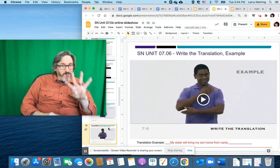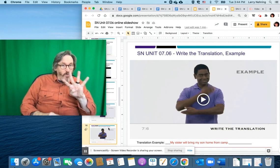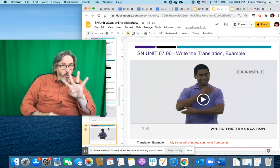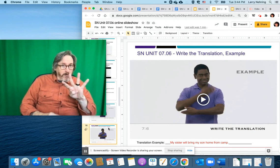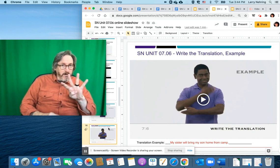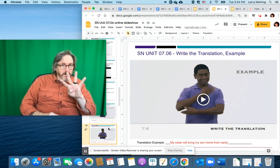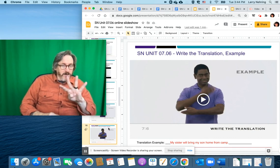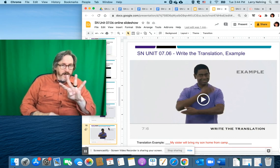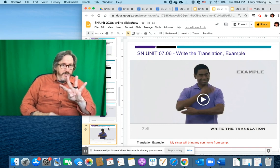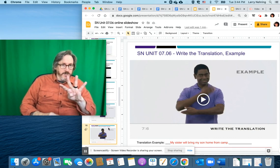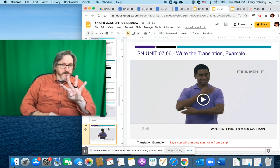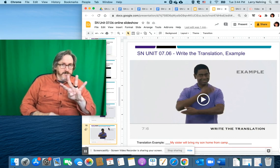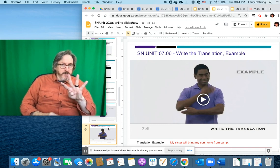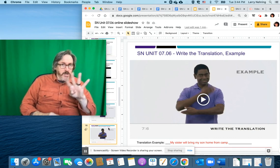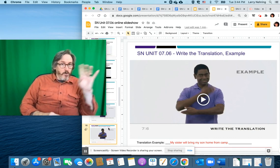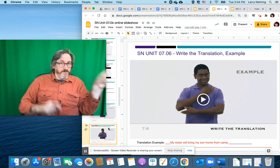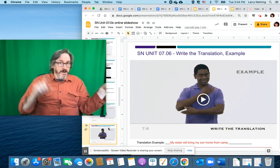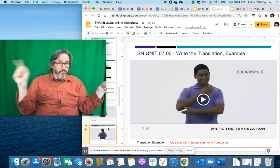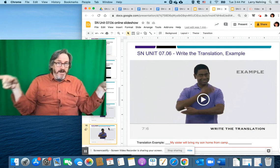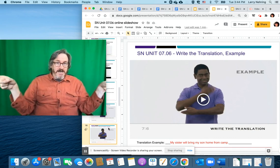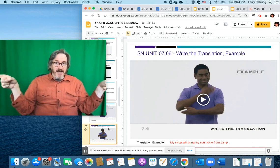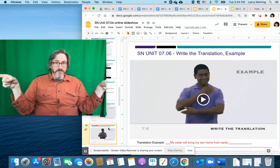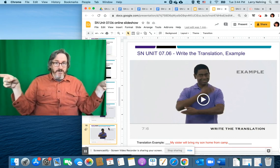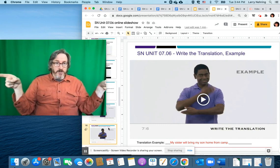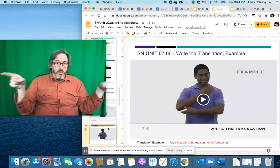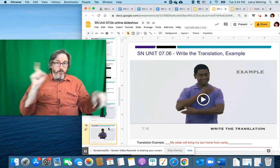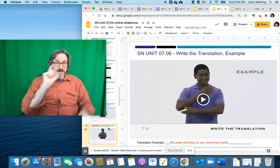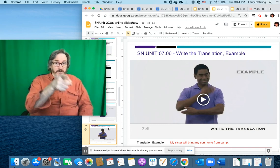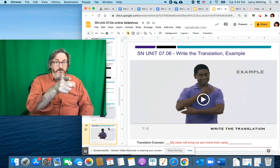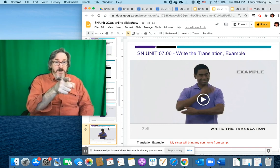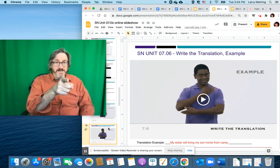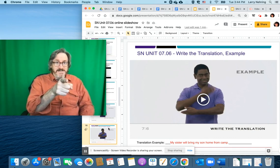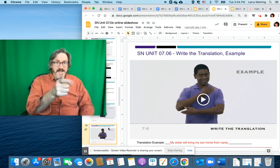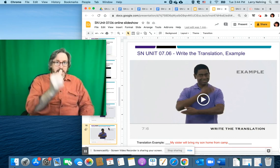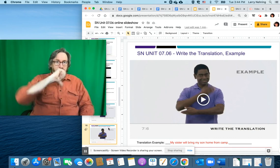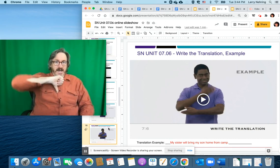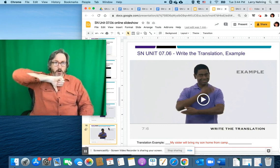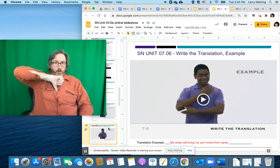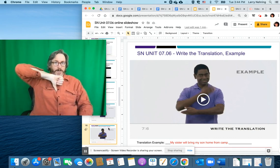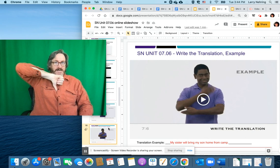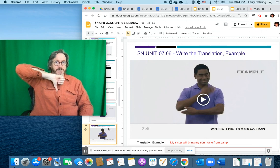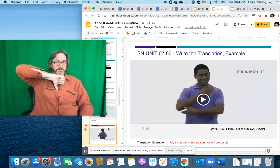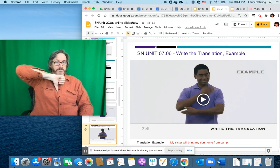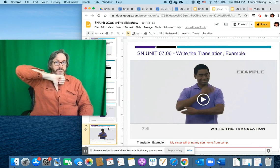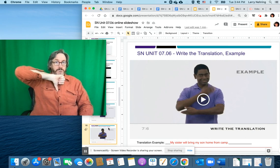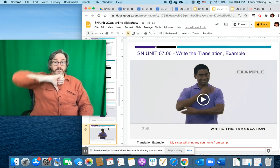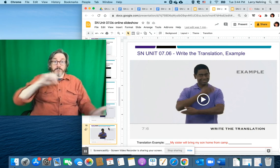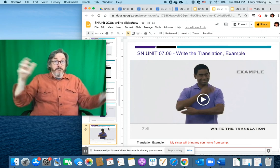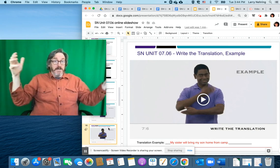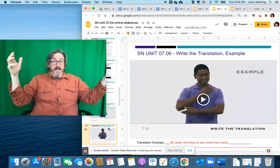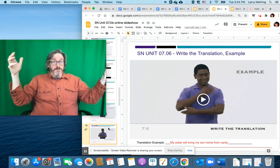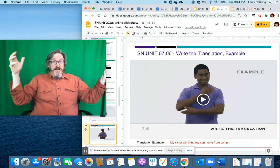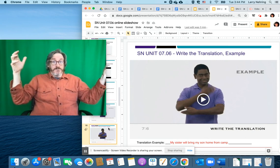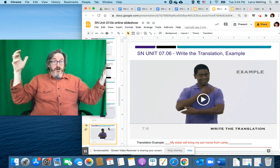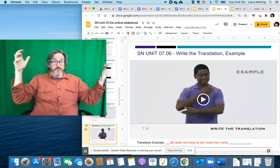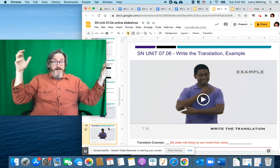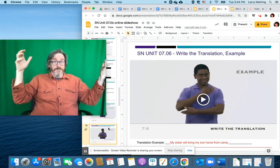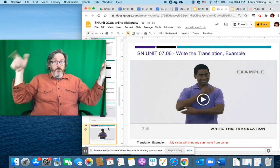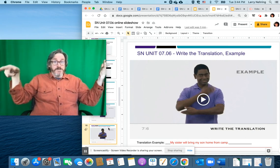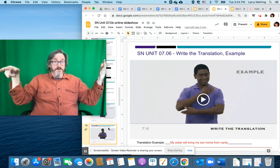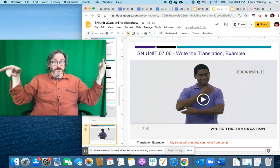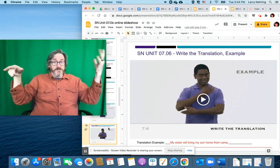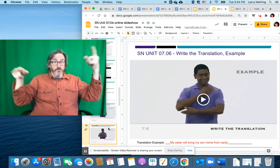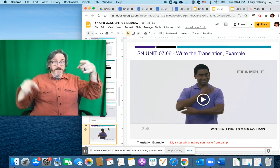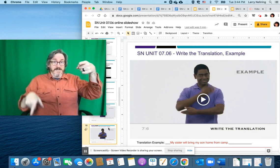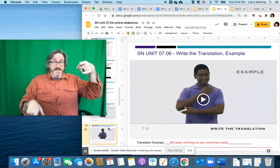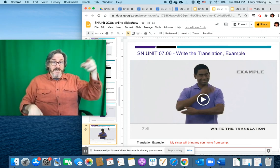there are 4 locations. We've got right and left, we've got in front of us, and we've got home base. It's baseball, right?